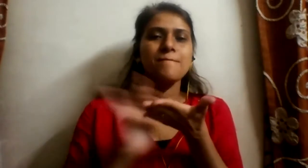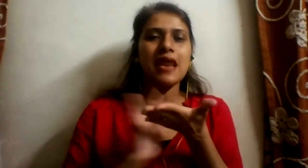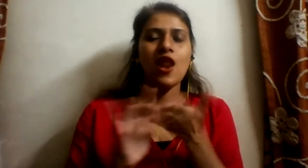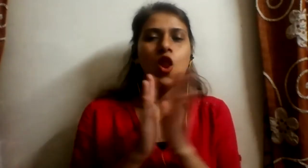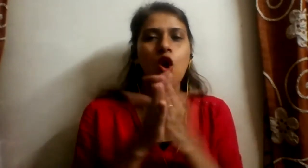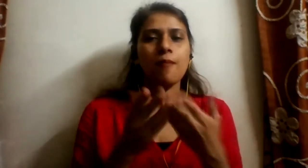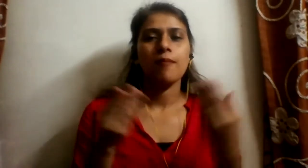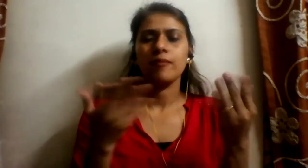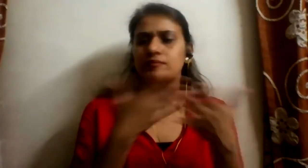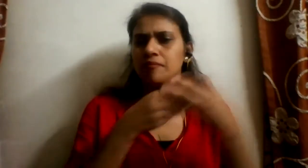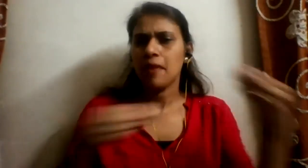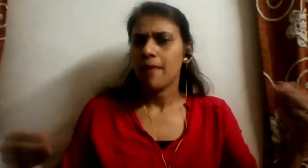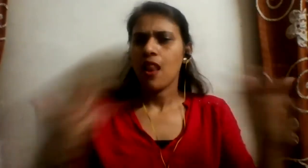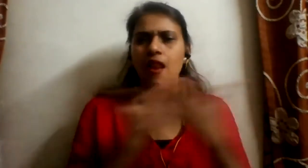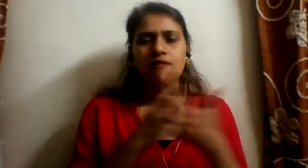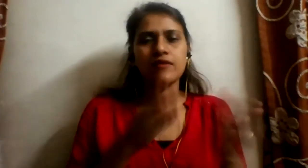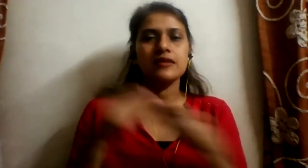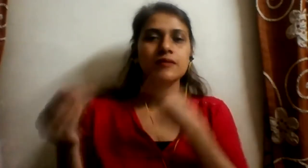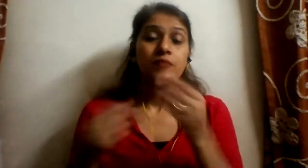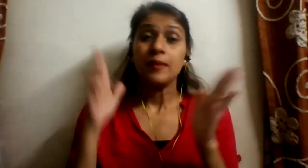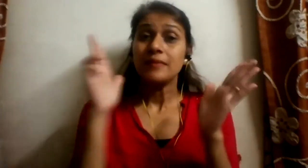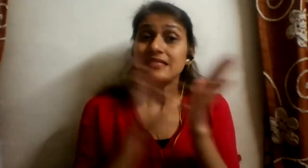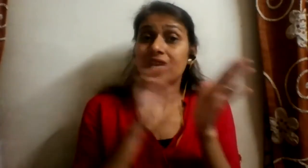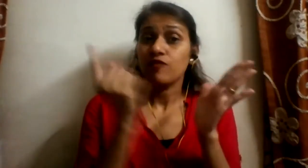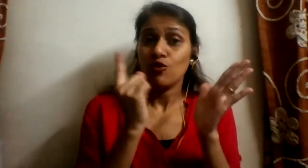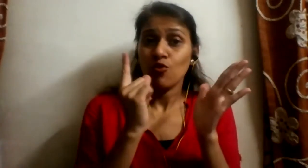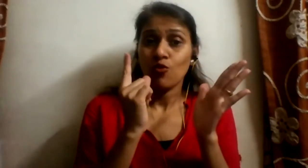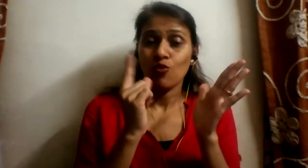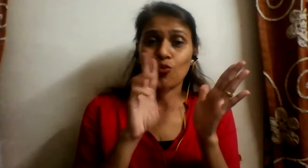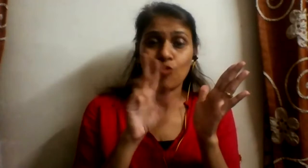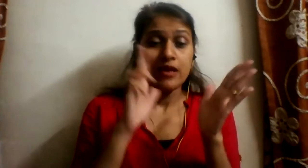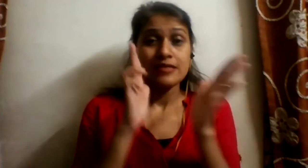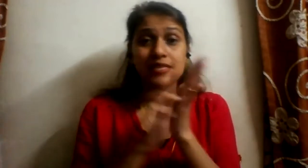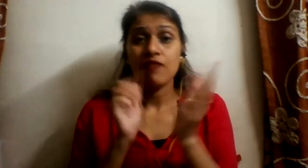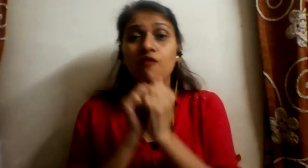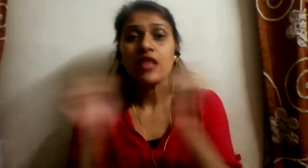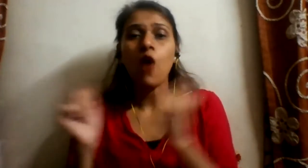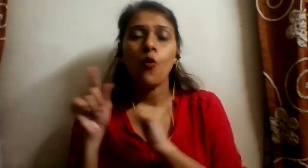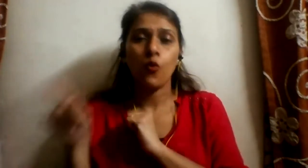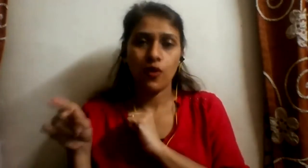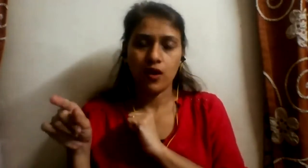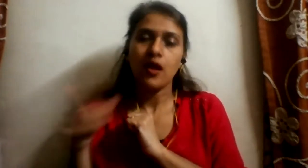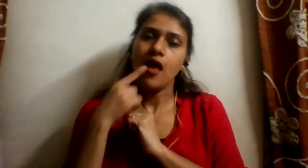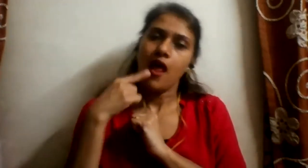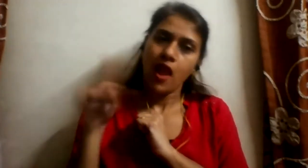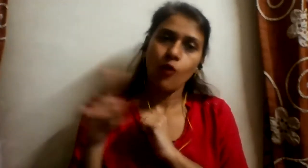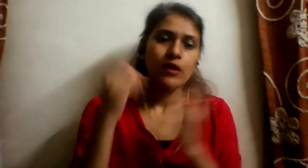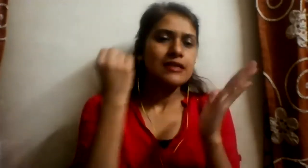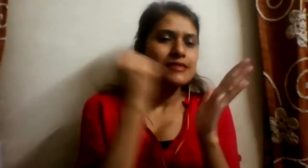the, but they will be uncertified copies again, not certified by the code of law by stamping, but they will get these